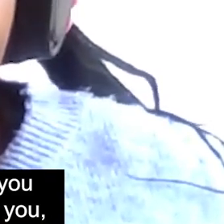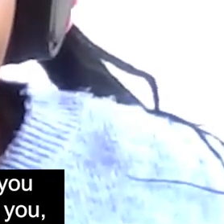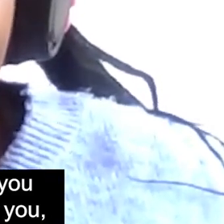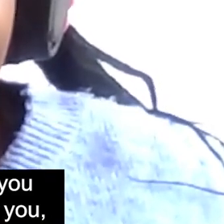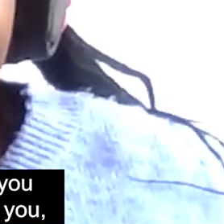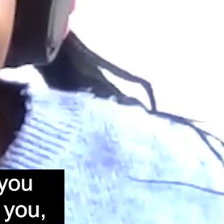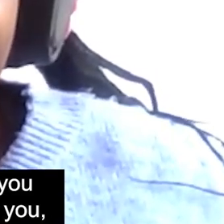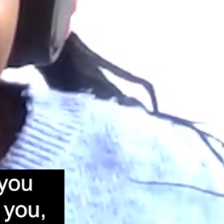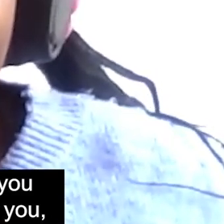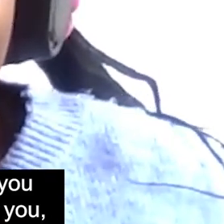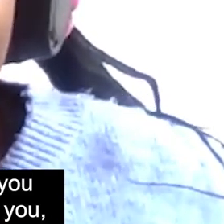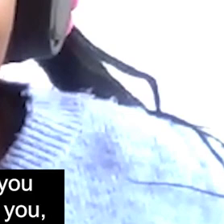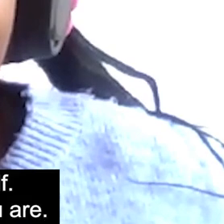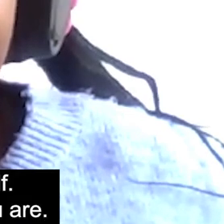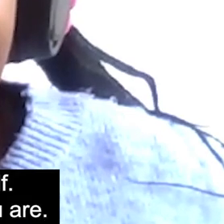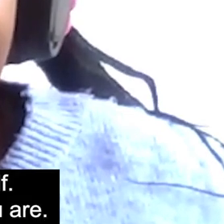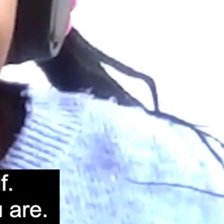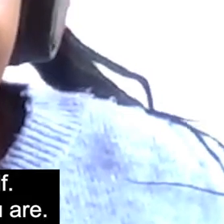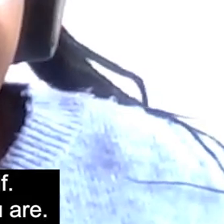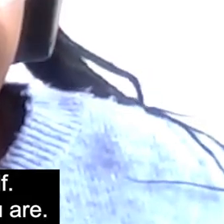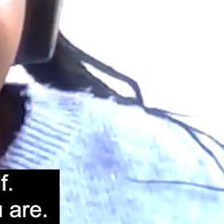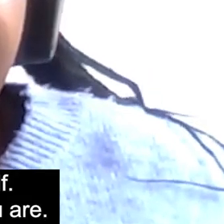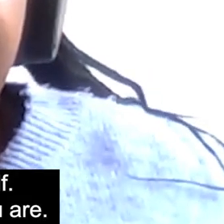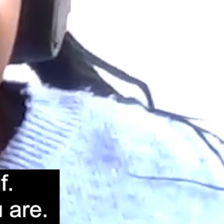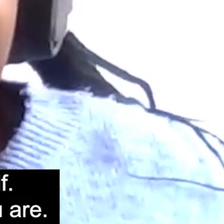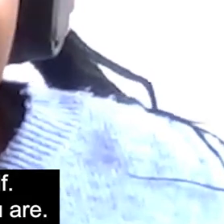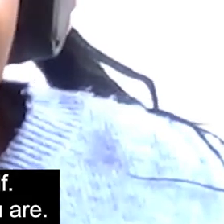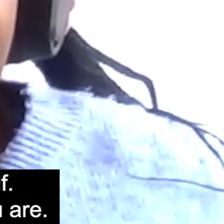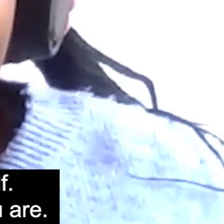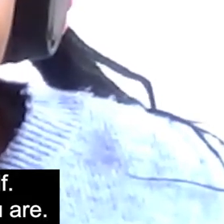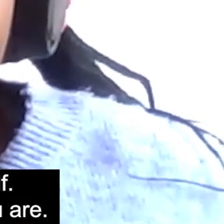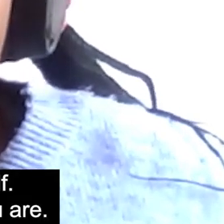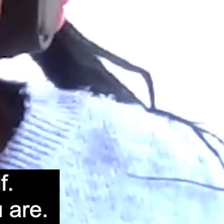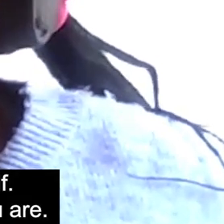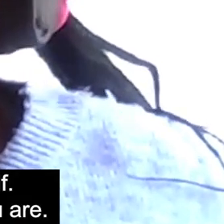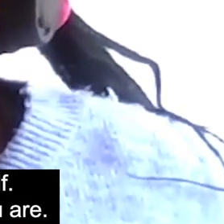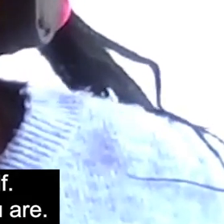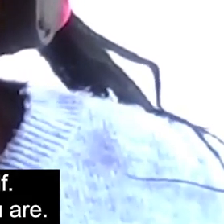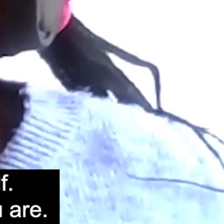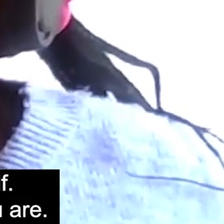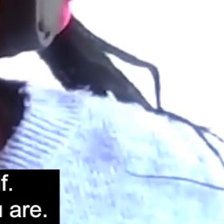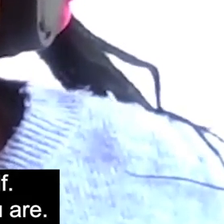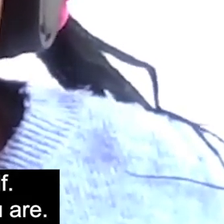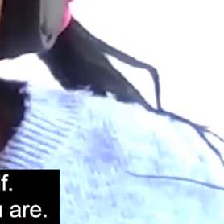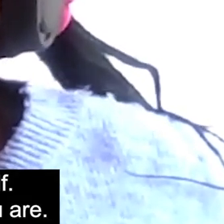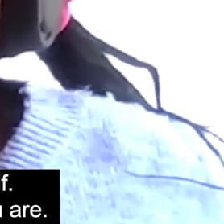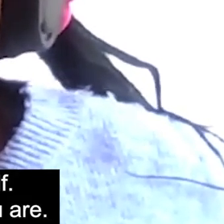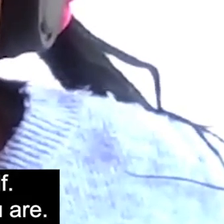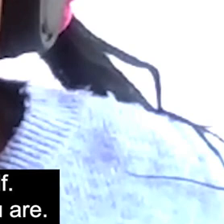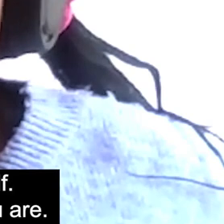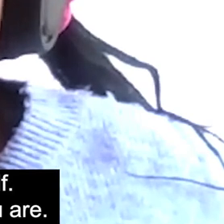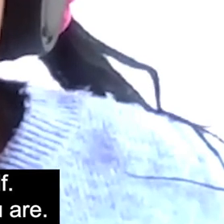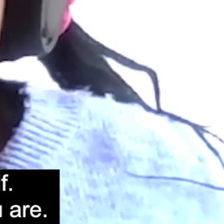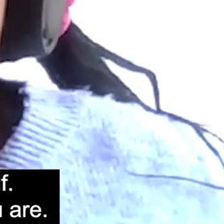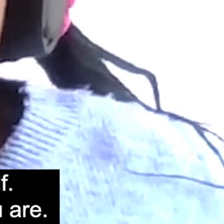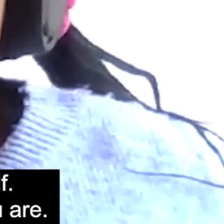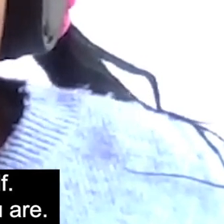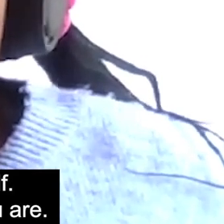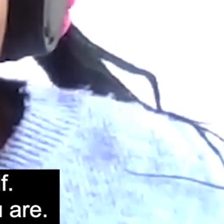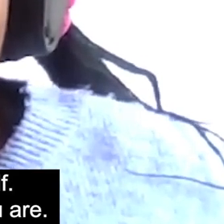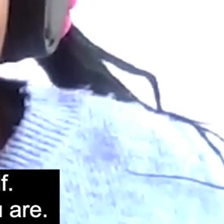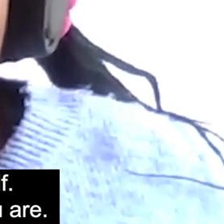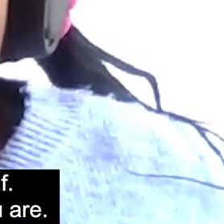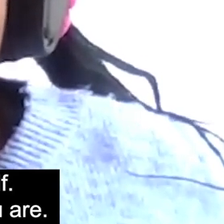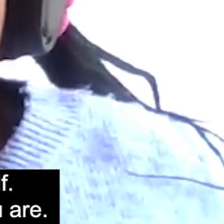equal world for you. But until then, keep believing in yourself. Things will get better.